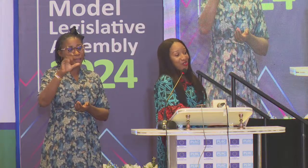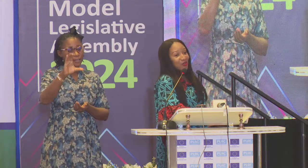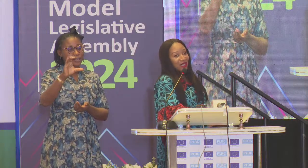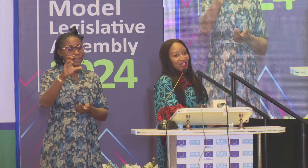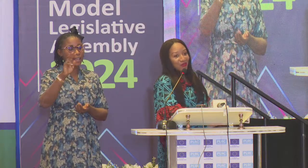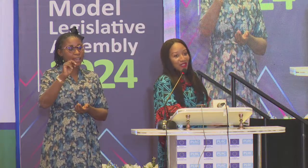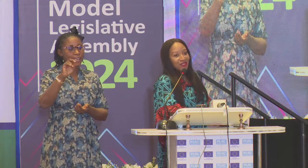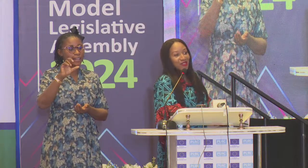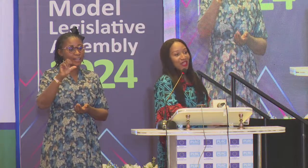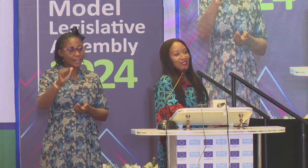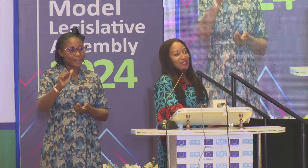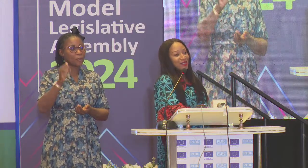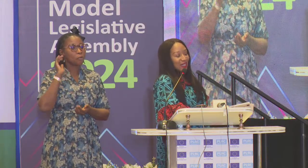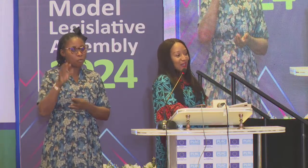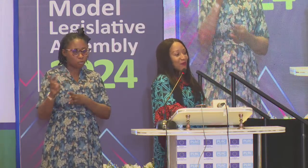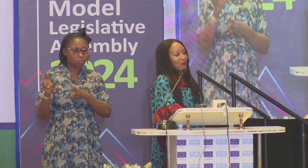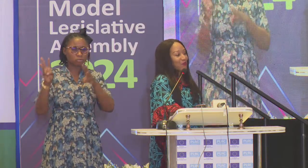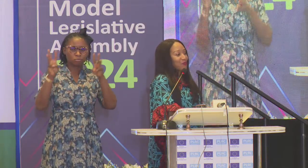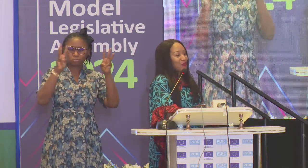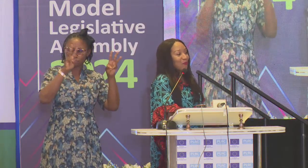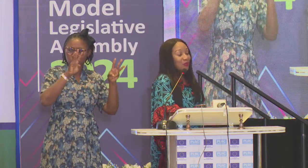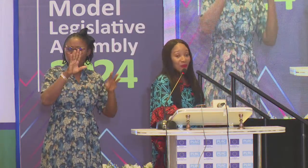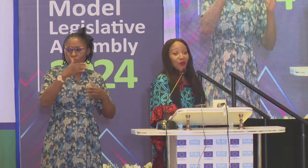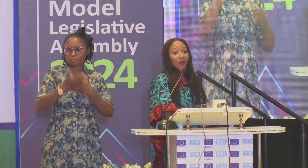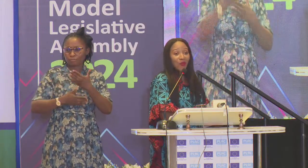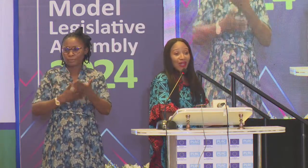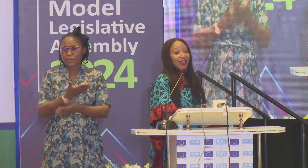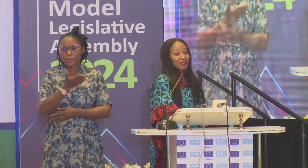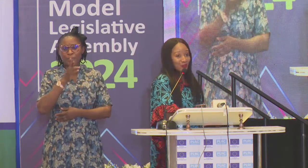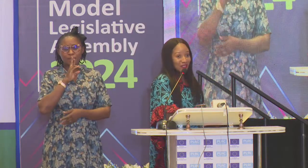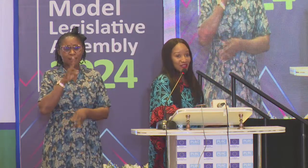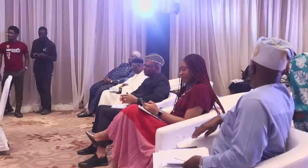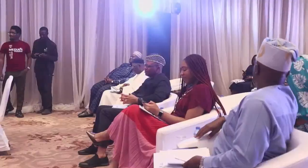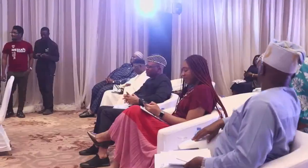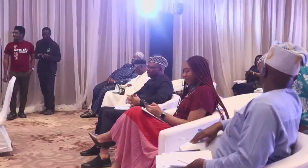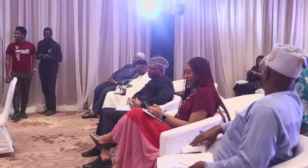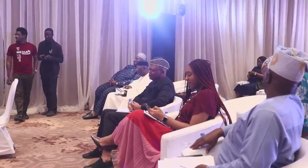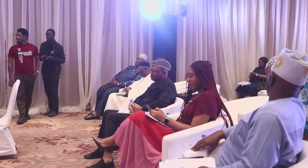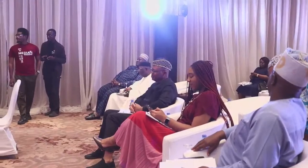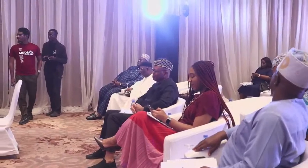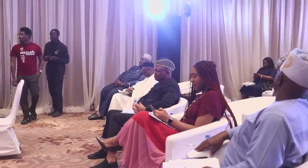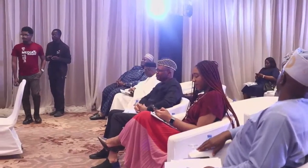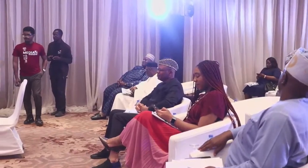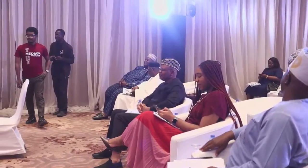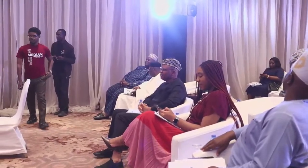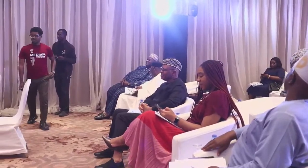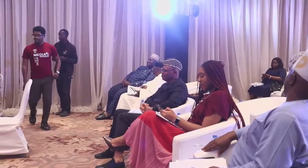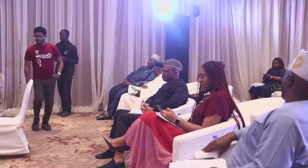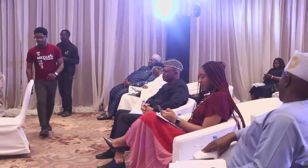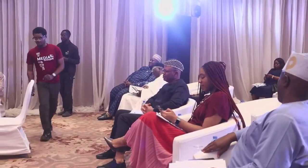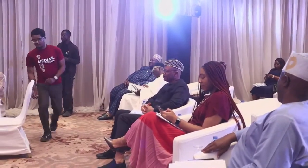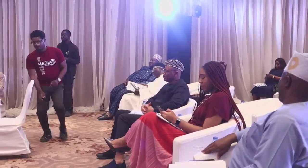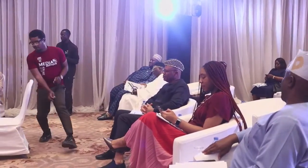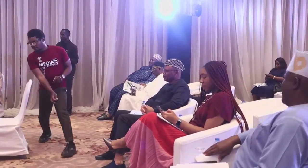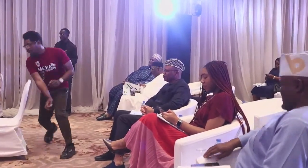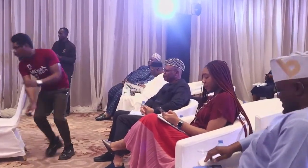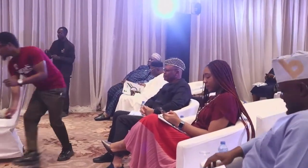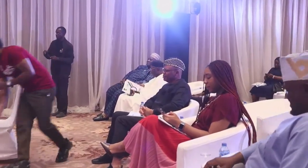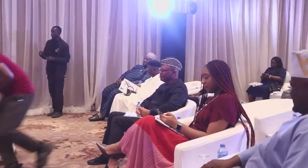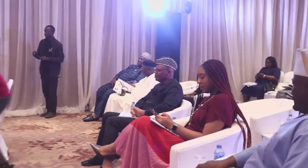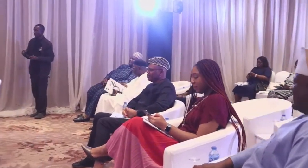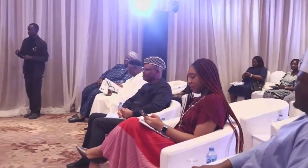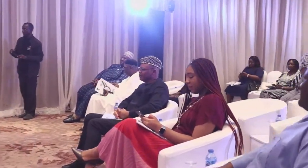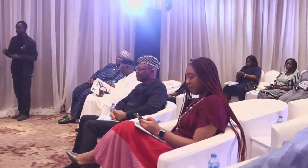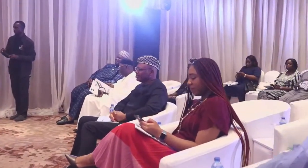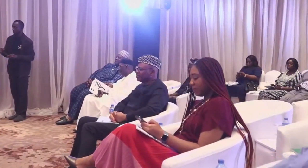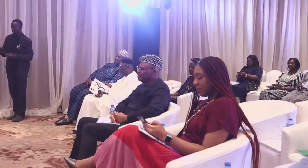your reenactments. These are people who are experts in legislative practice and procedures. So please, I implore you